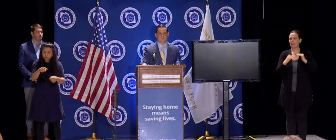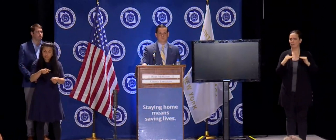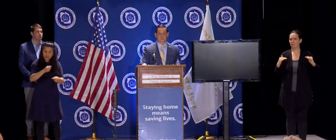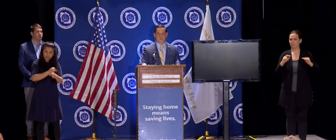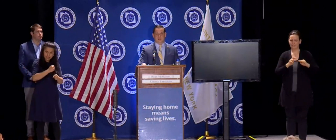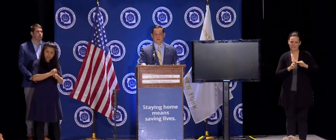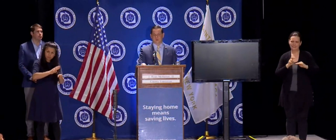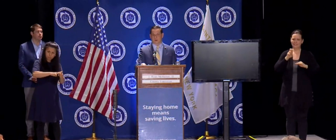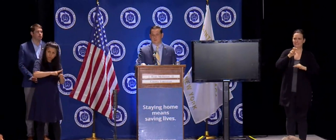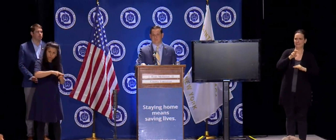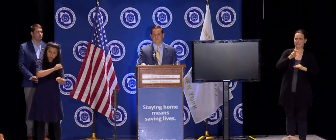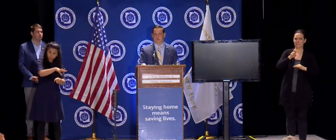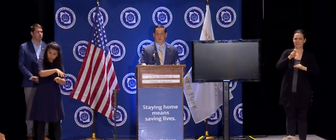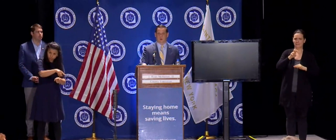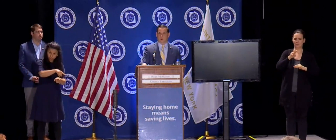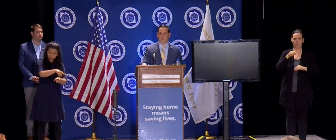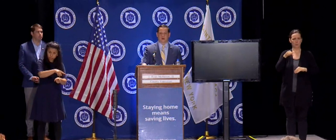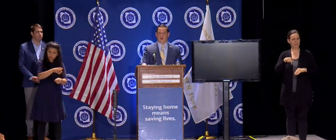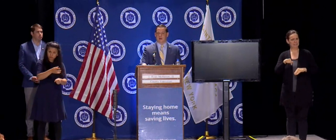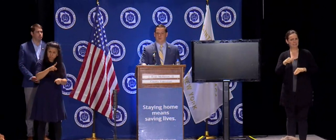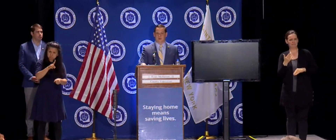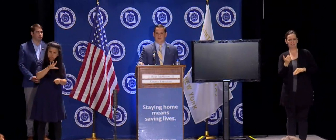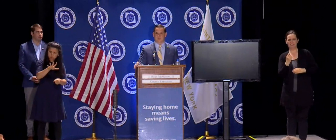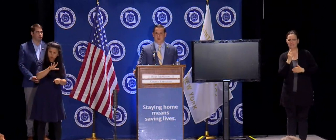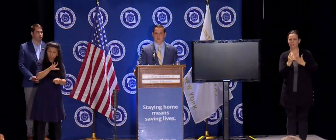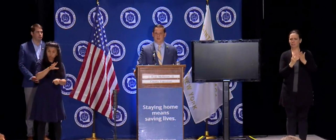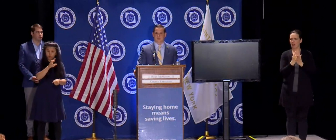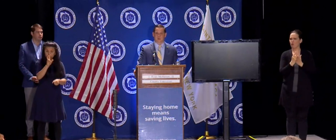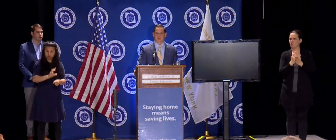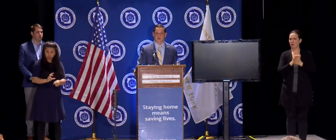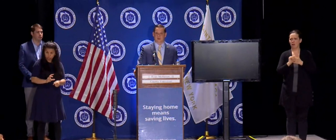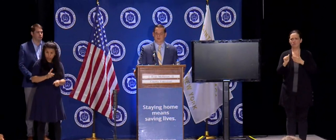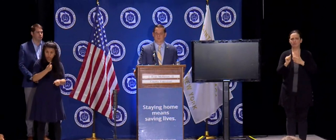benefits. And guess what? If you don't want to work one, you don't have to. This is